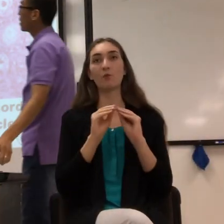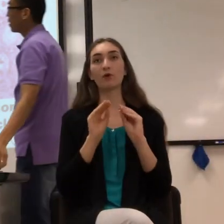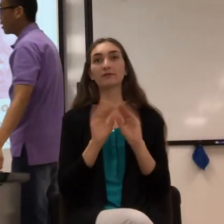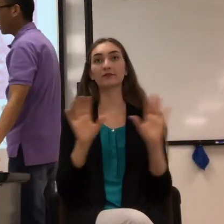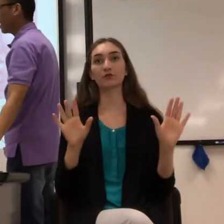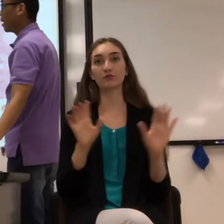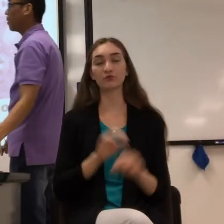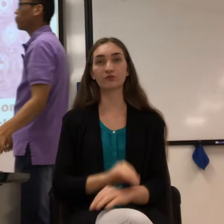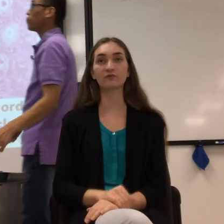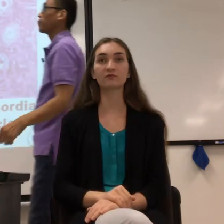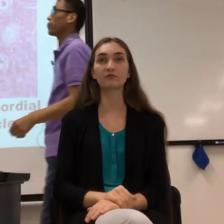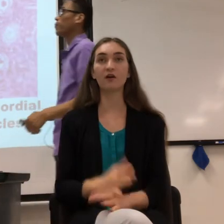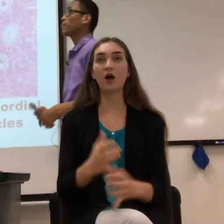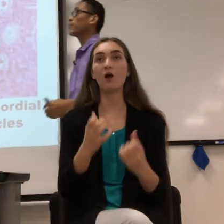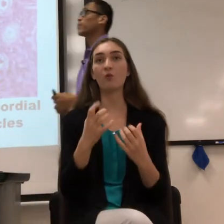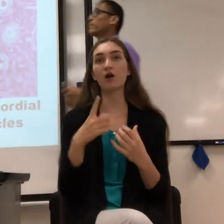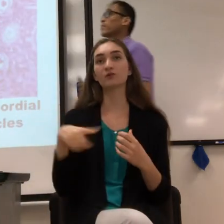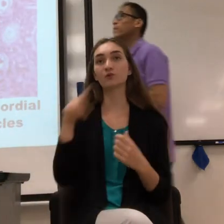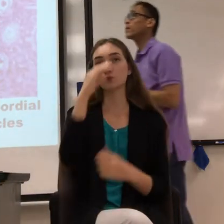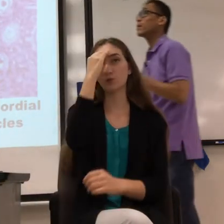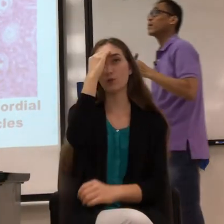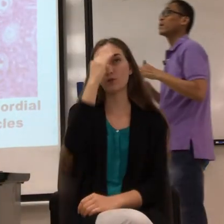that